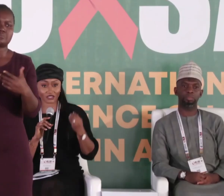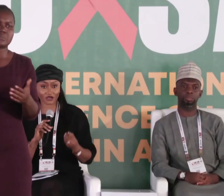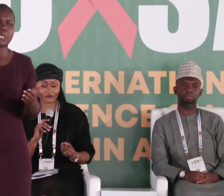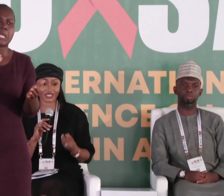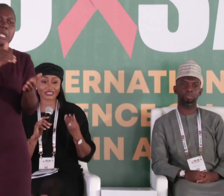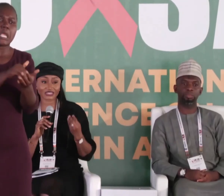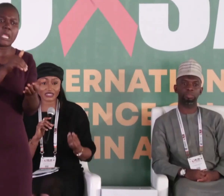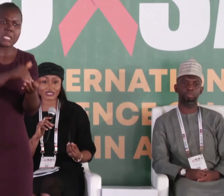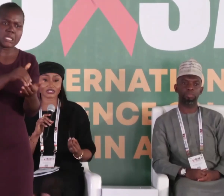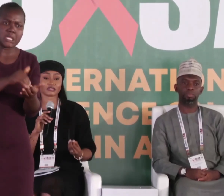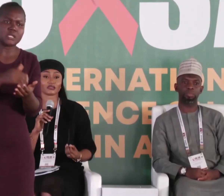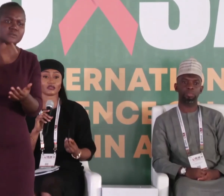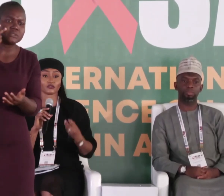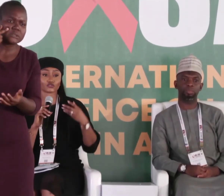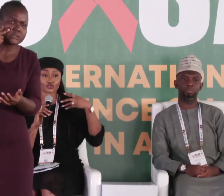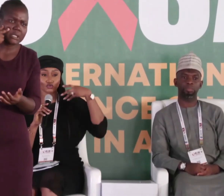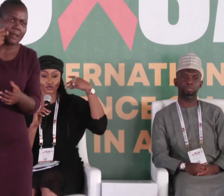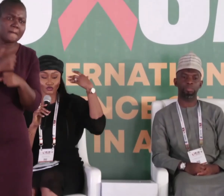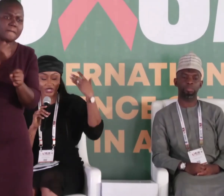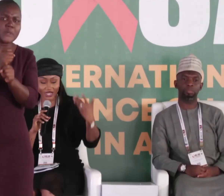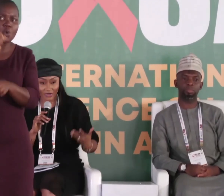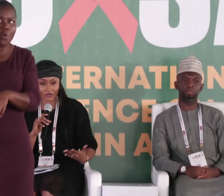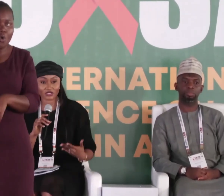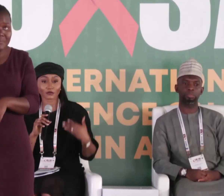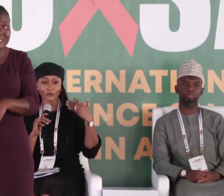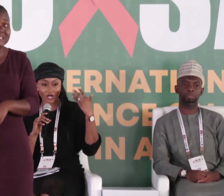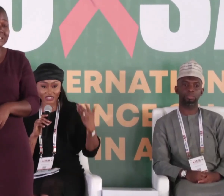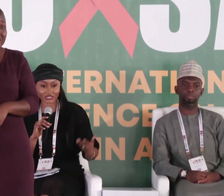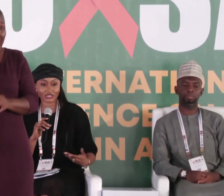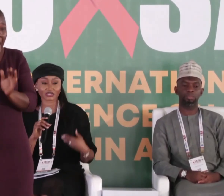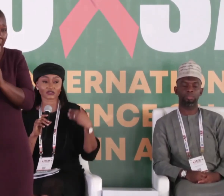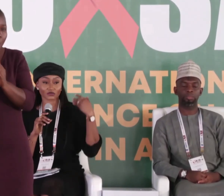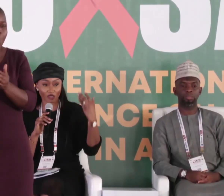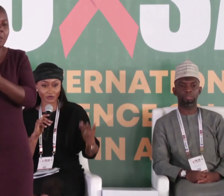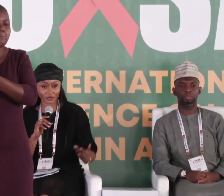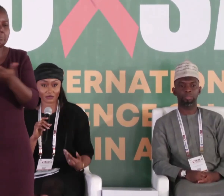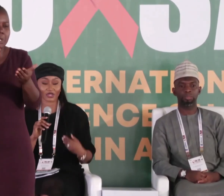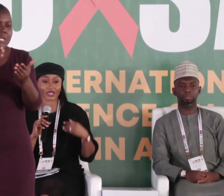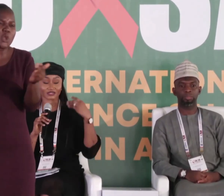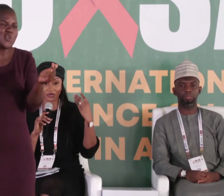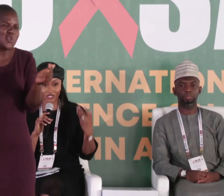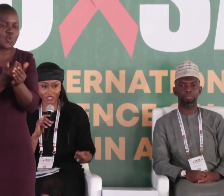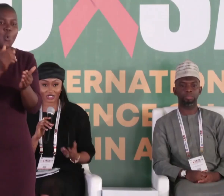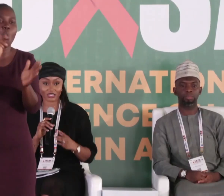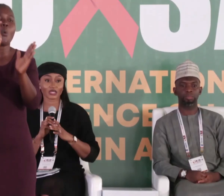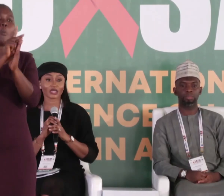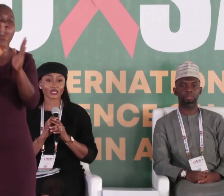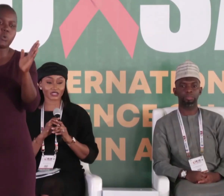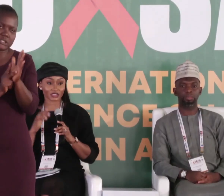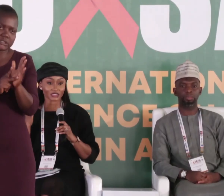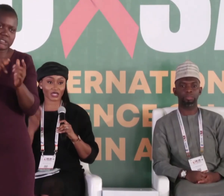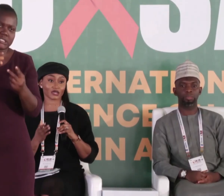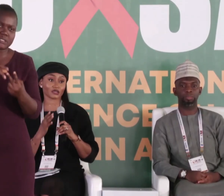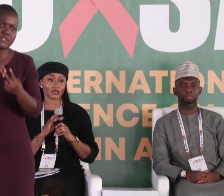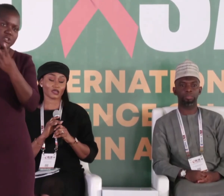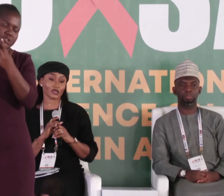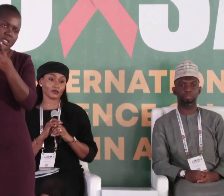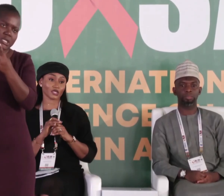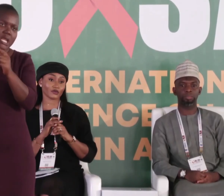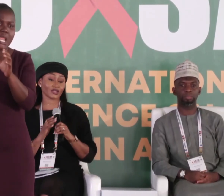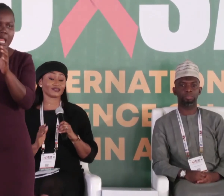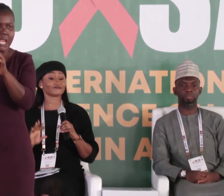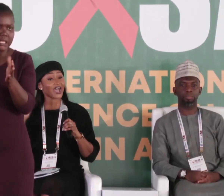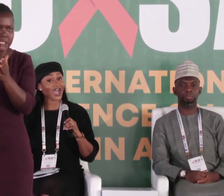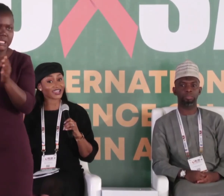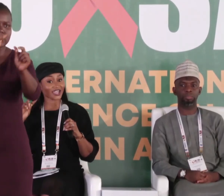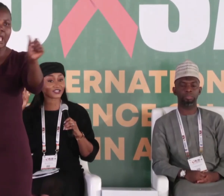make the government see need to bring about policies to help them, especially in this